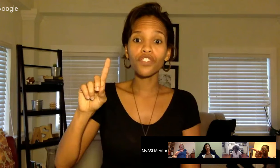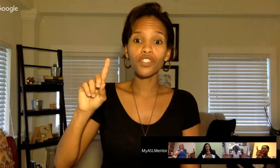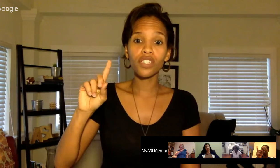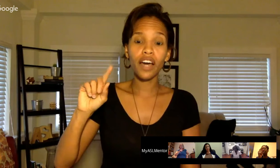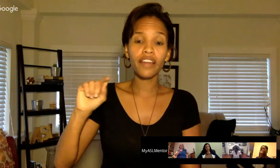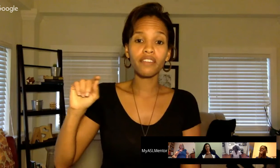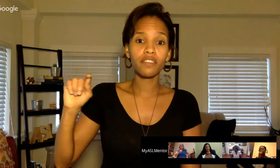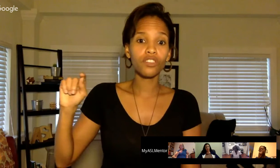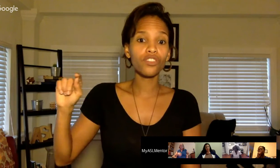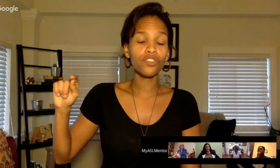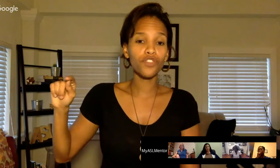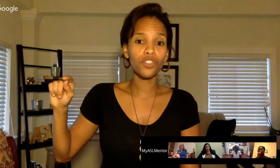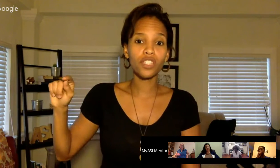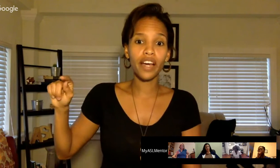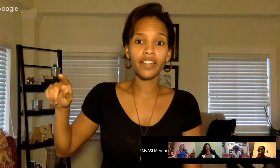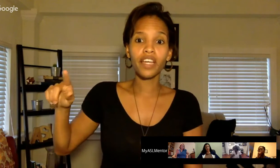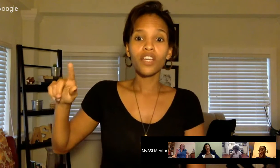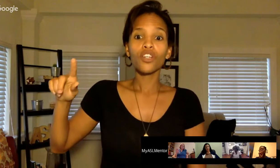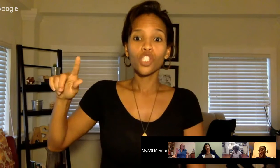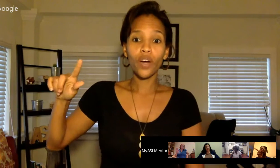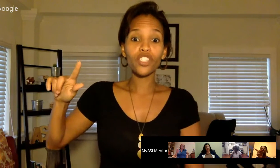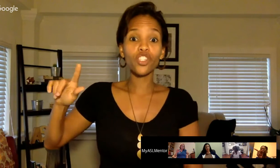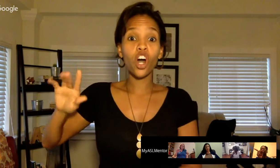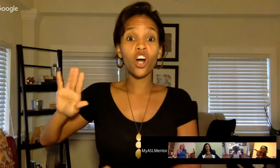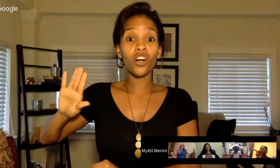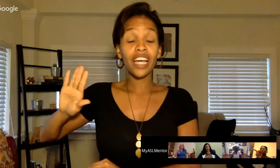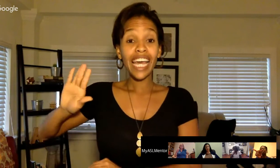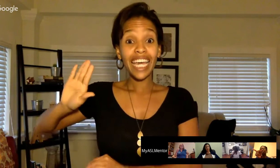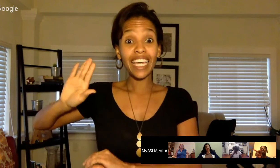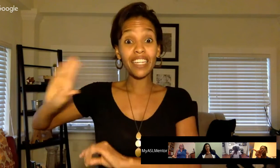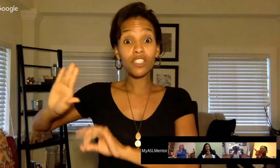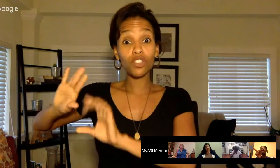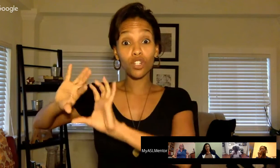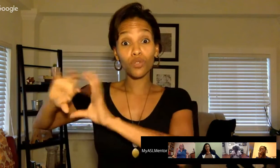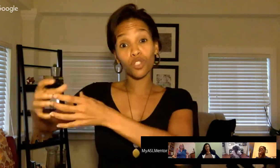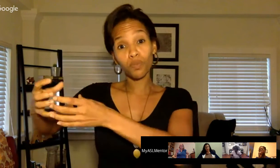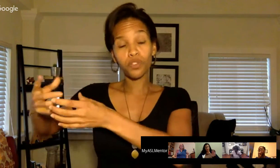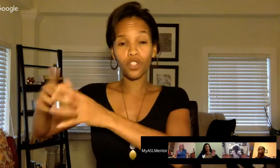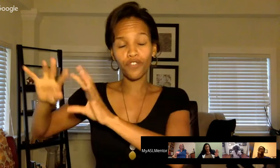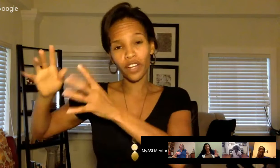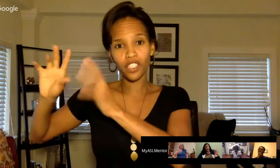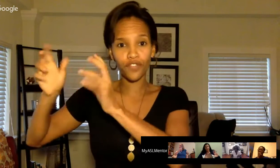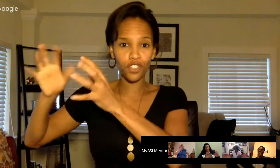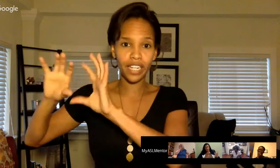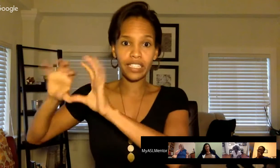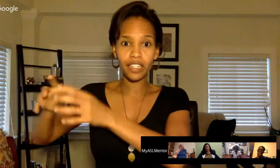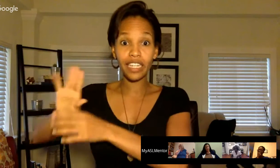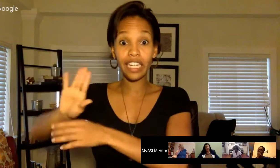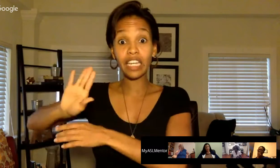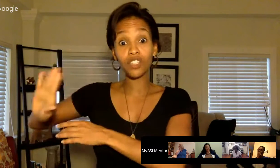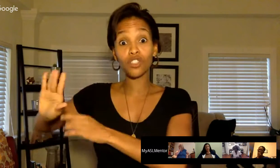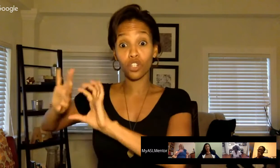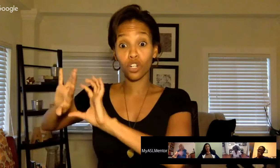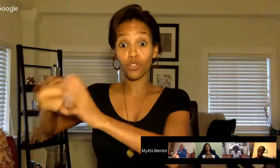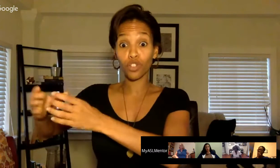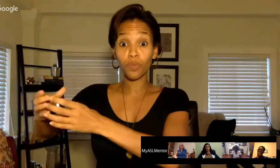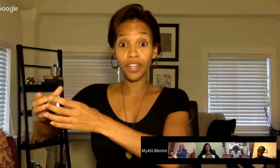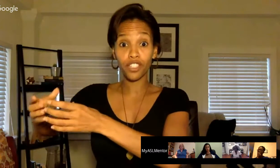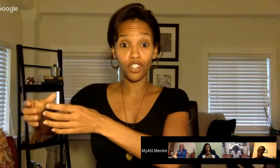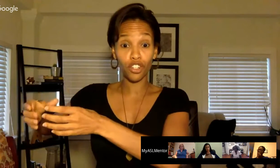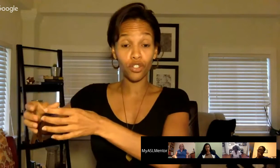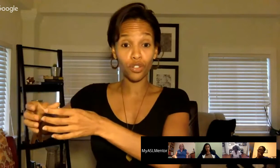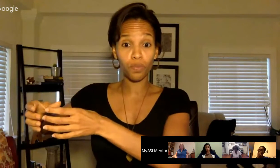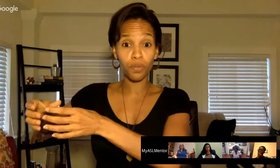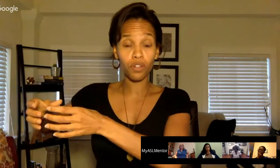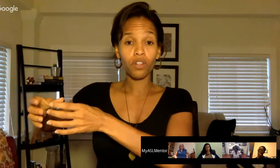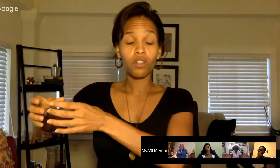Just the first sign, just the first sign. So I saw his group, so that's the first idea, his group, his